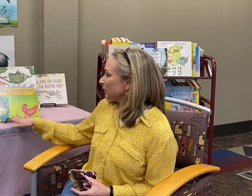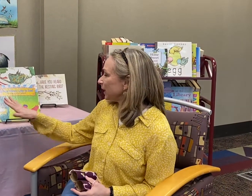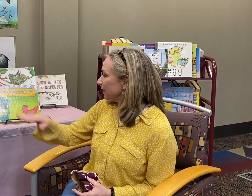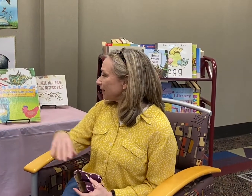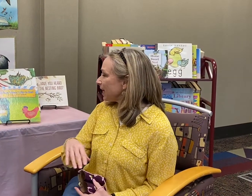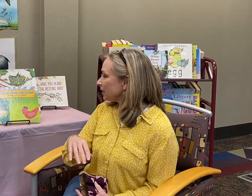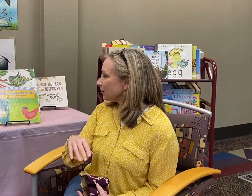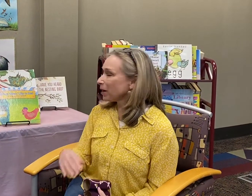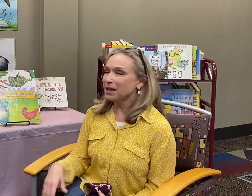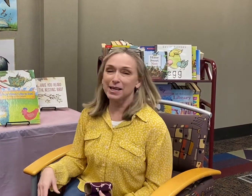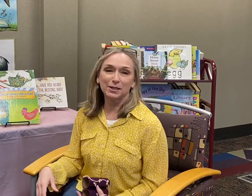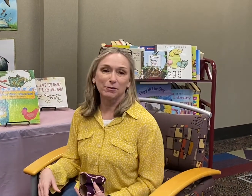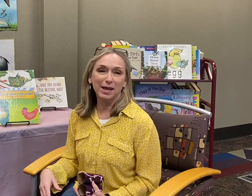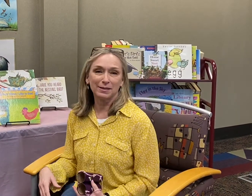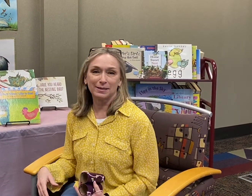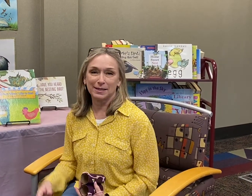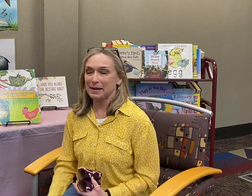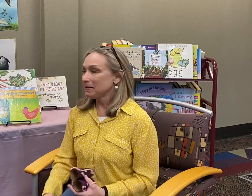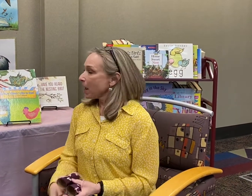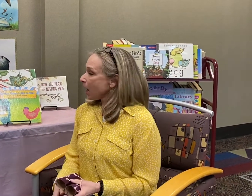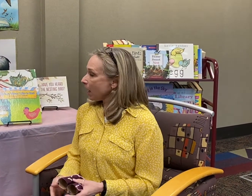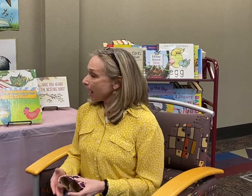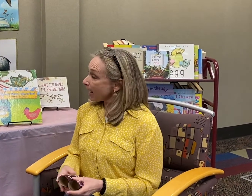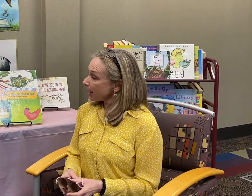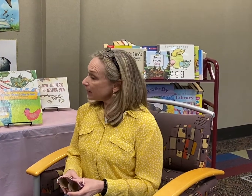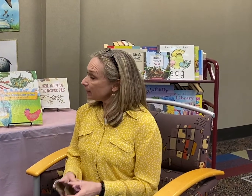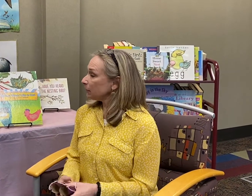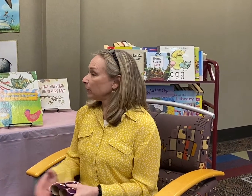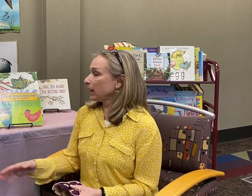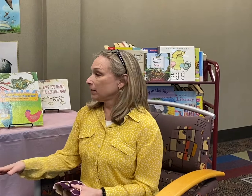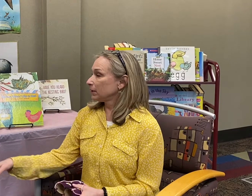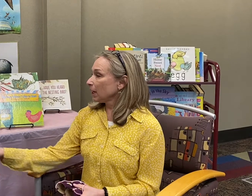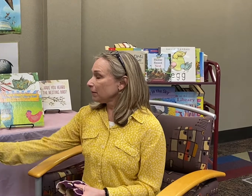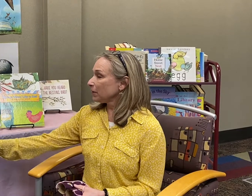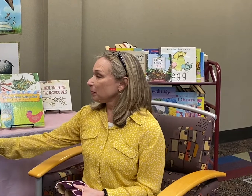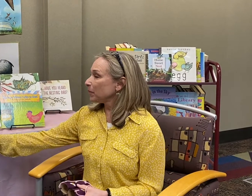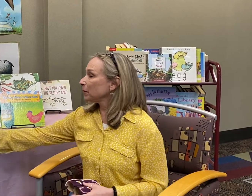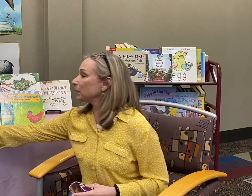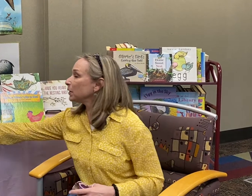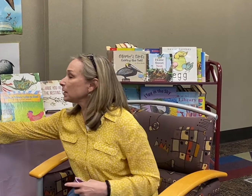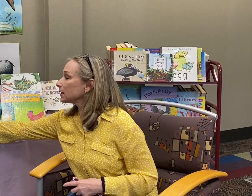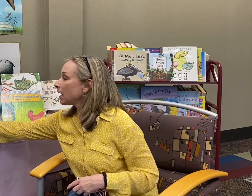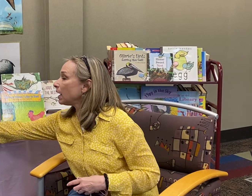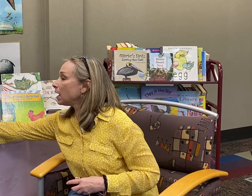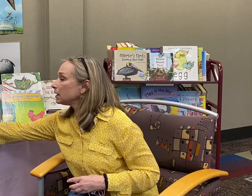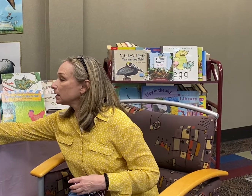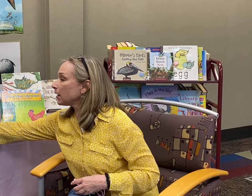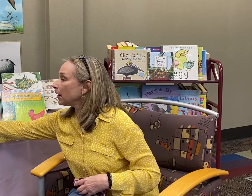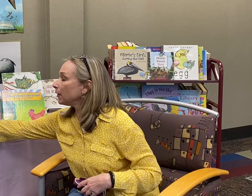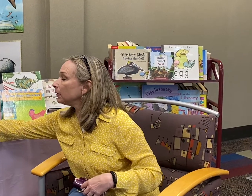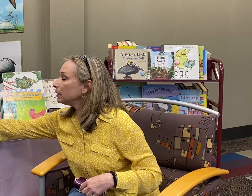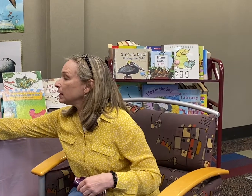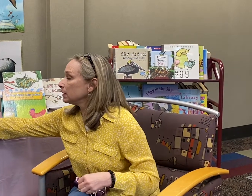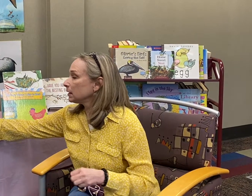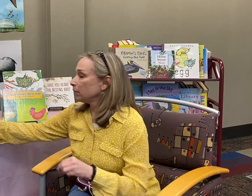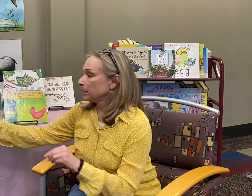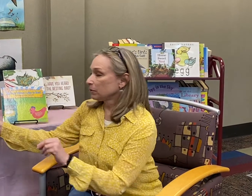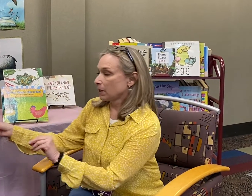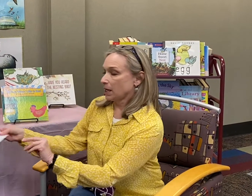story? The nest where I like to rest. And we have a ton of other bird books. I also see if Miss Renee can